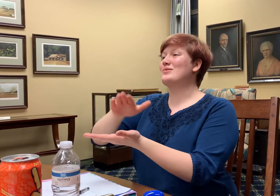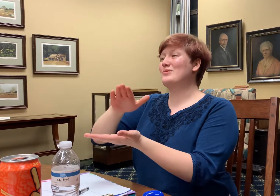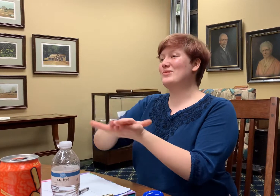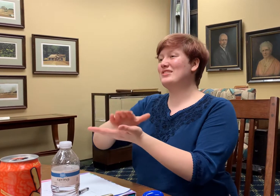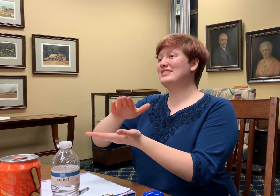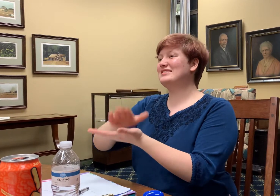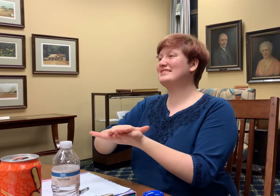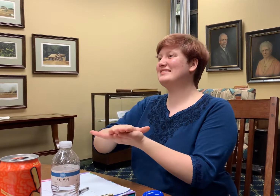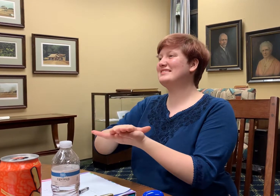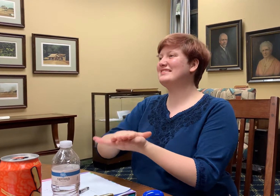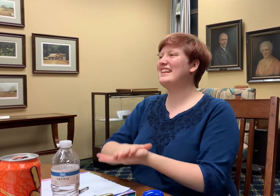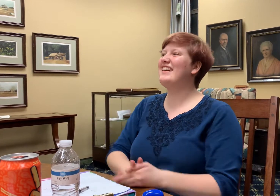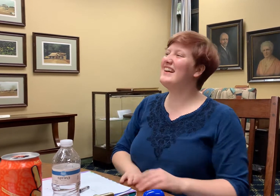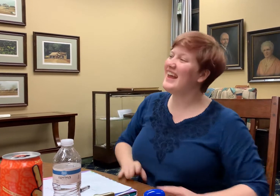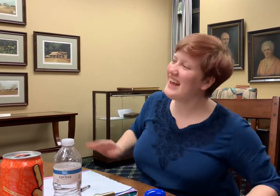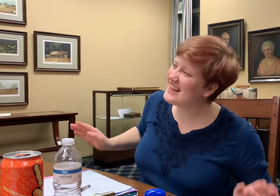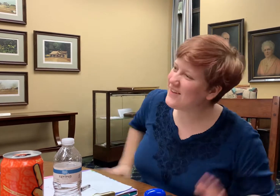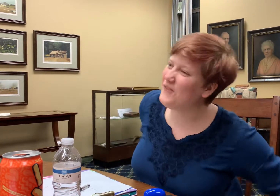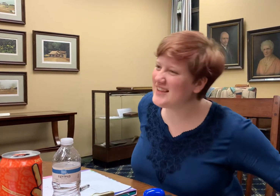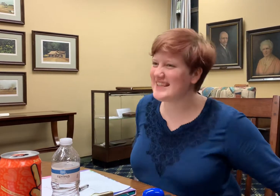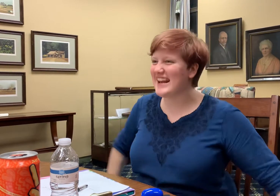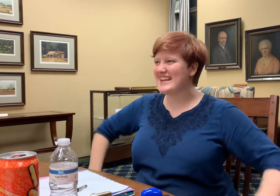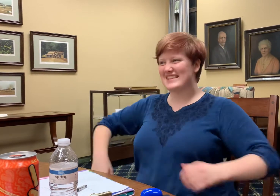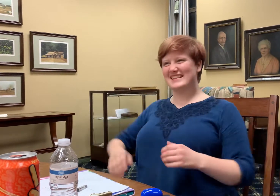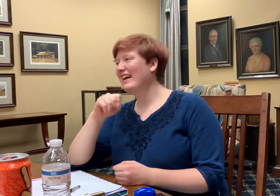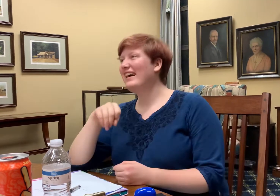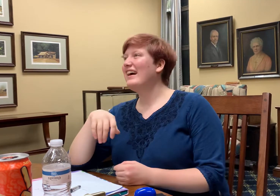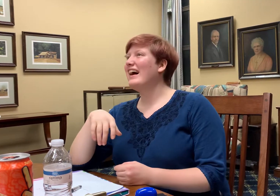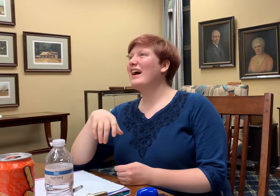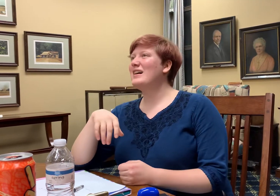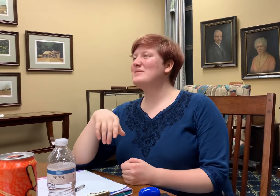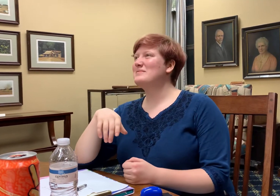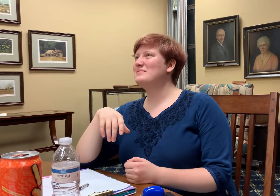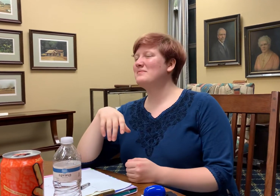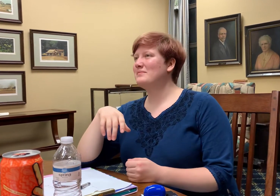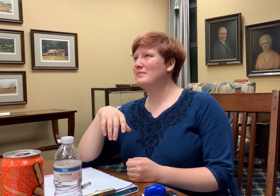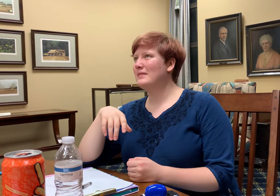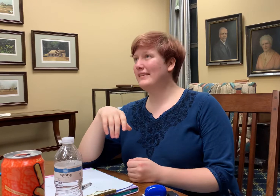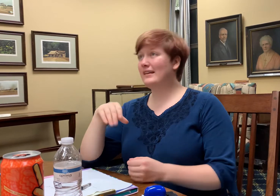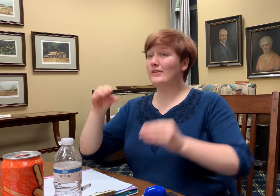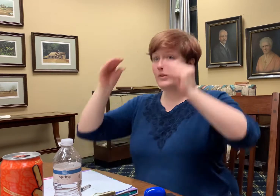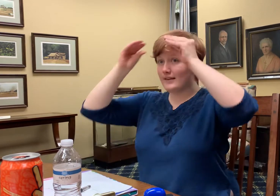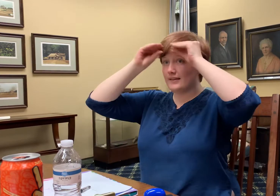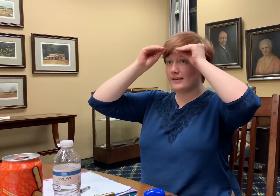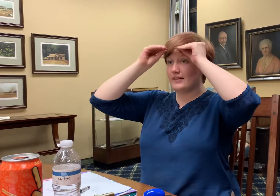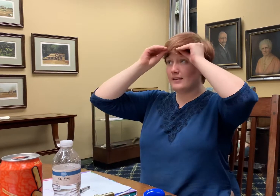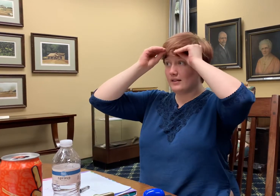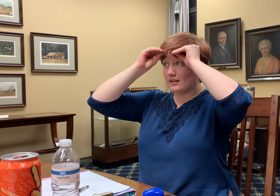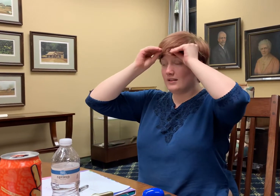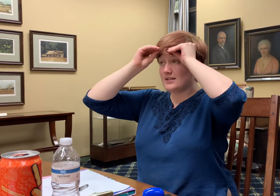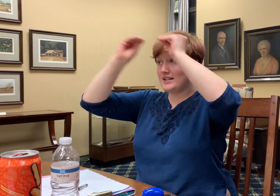school. There it is! A full sentence! Let's see. So this is teach.